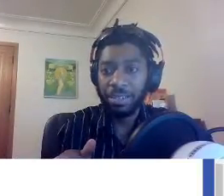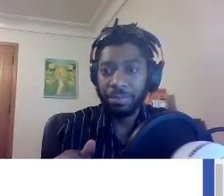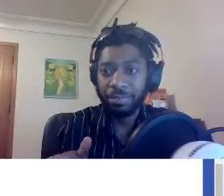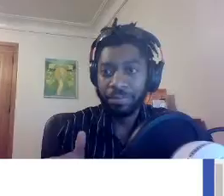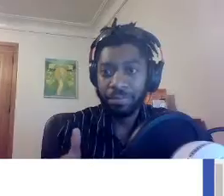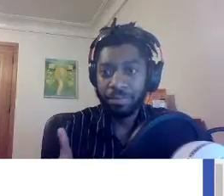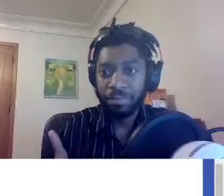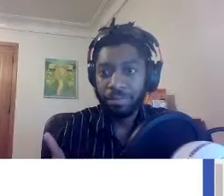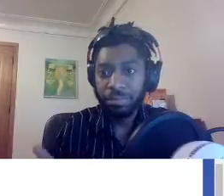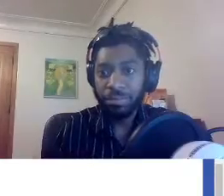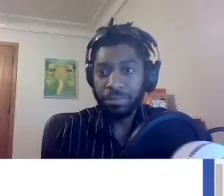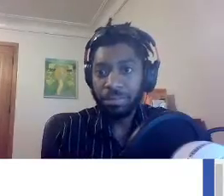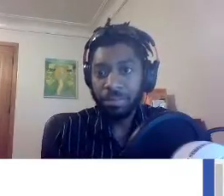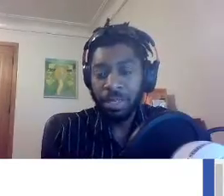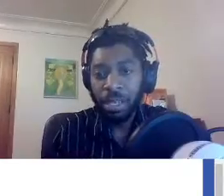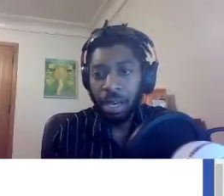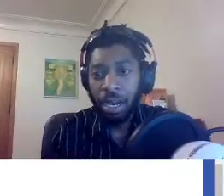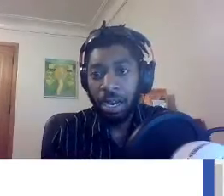back in here.